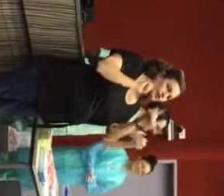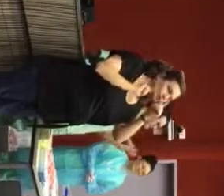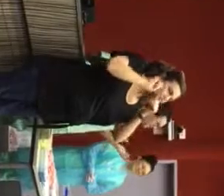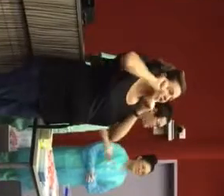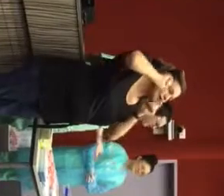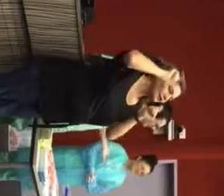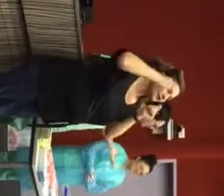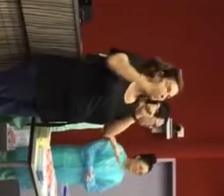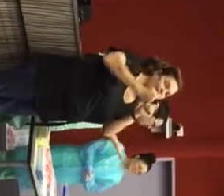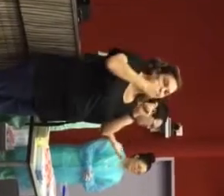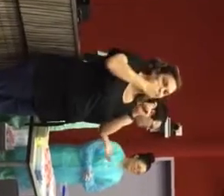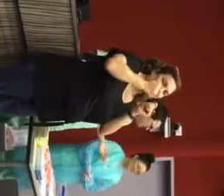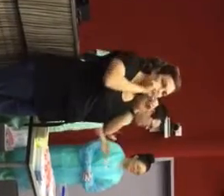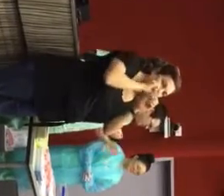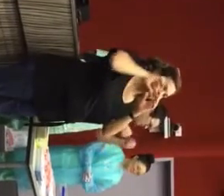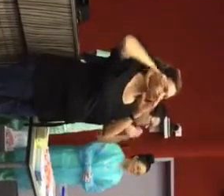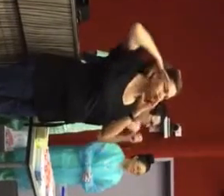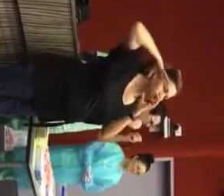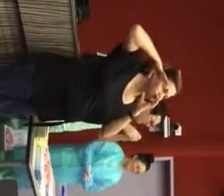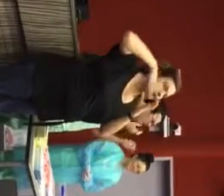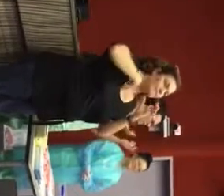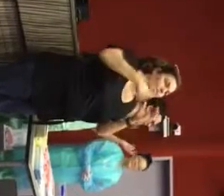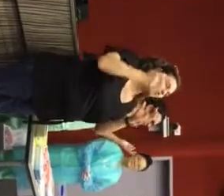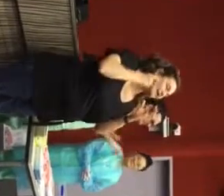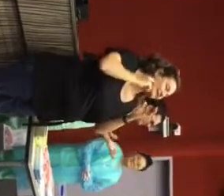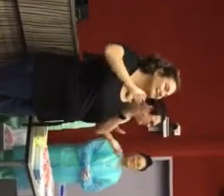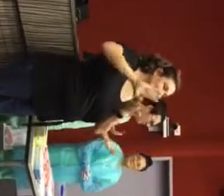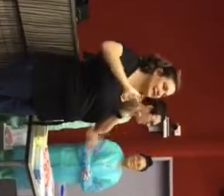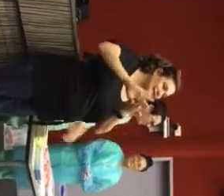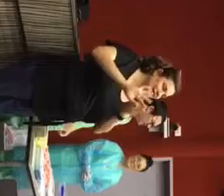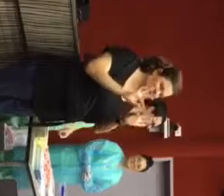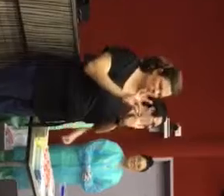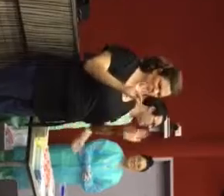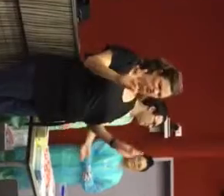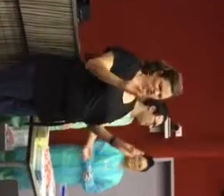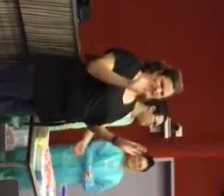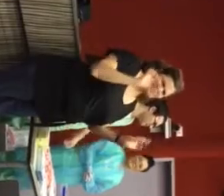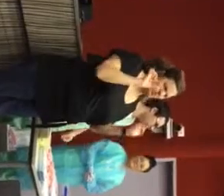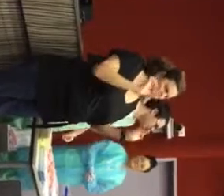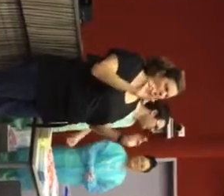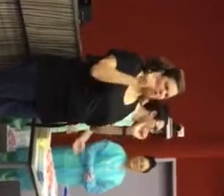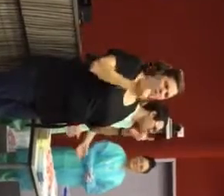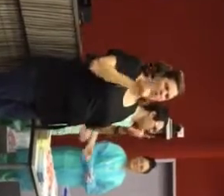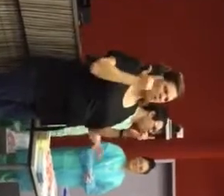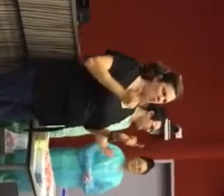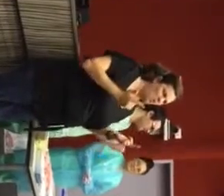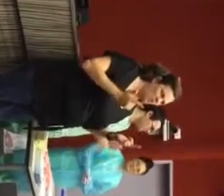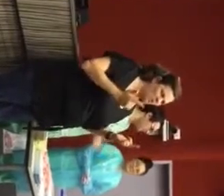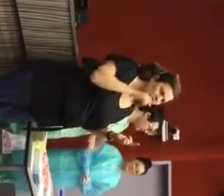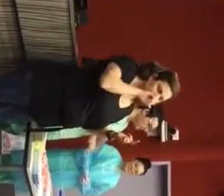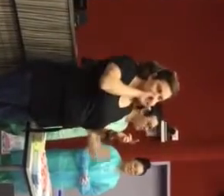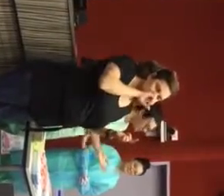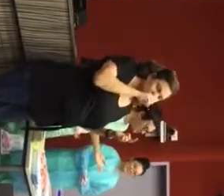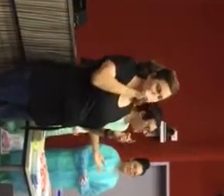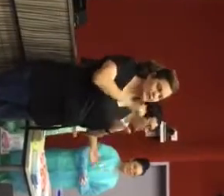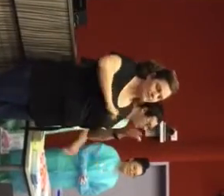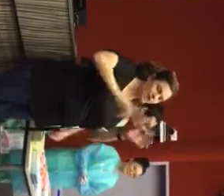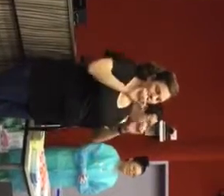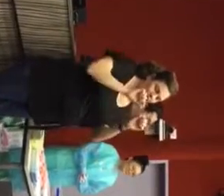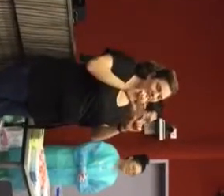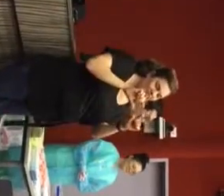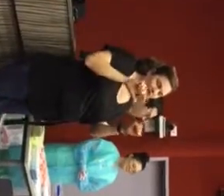expands, and it makes cleaning so much easier than to just go with a regular piece of floss, because otherwise it's just a tedious process, and this will make it so much